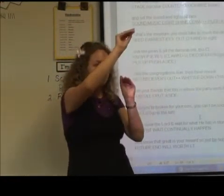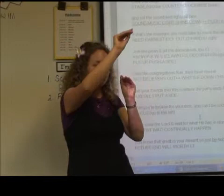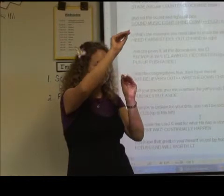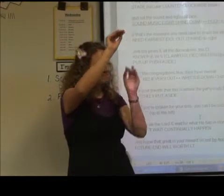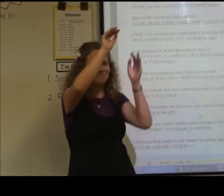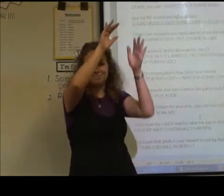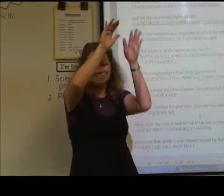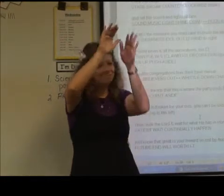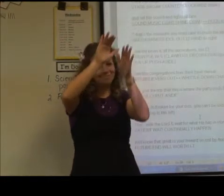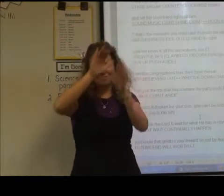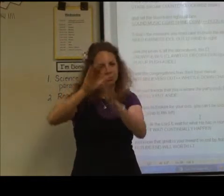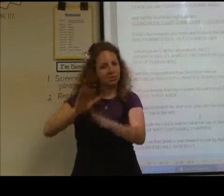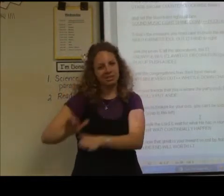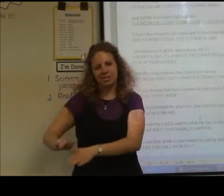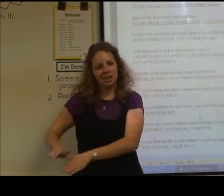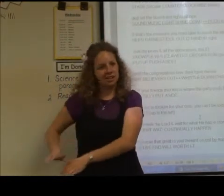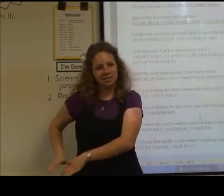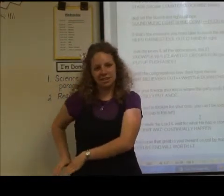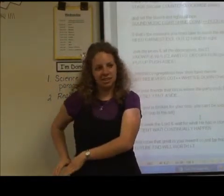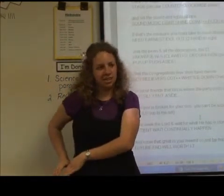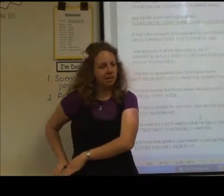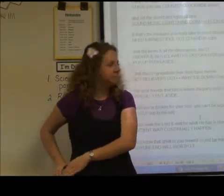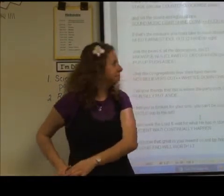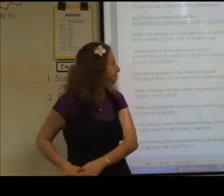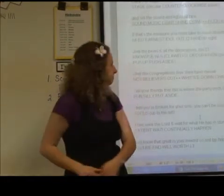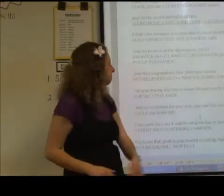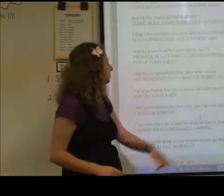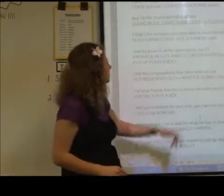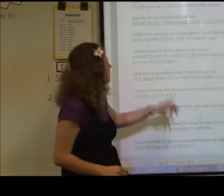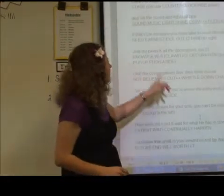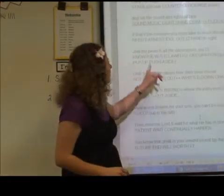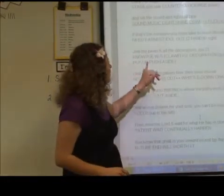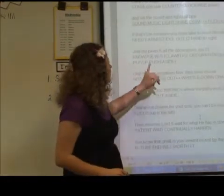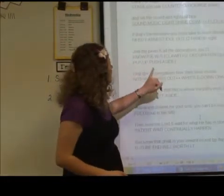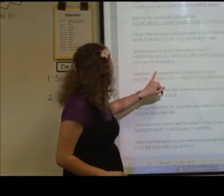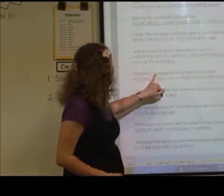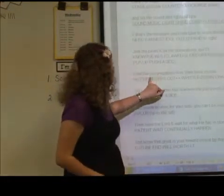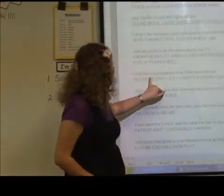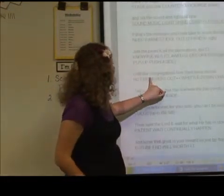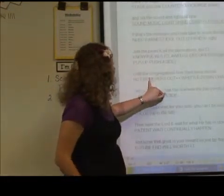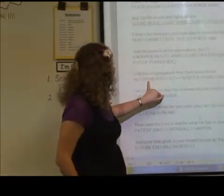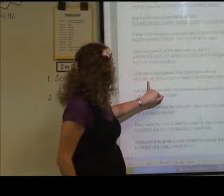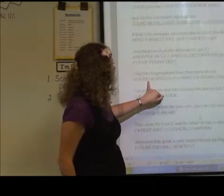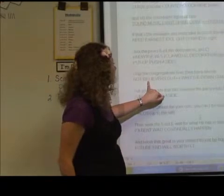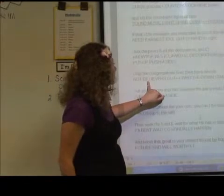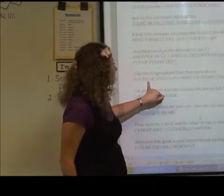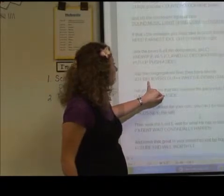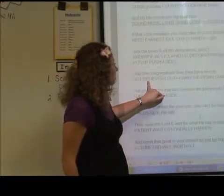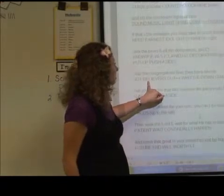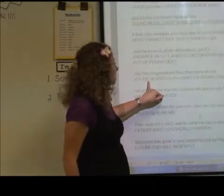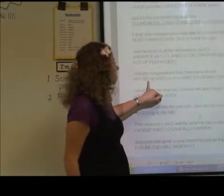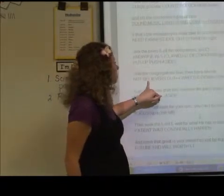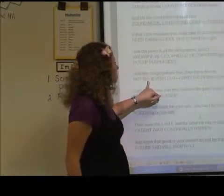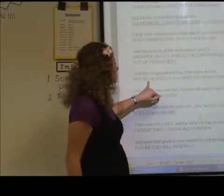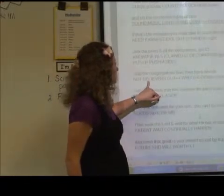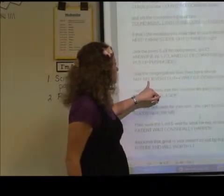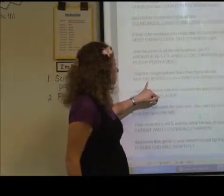up, put it aside. It's not needed. And then until the congregations few, then